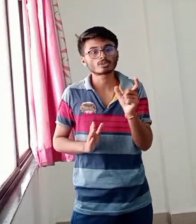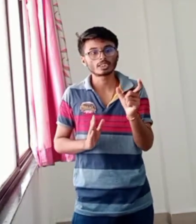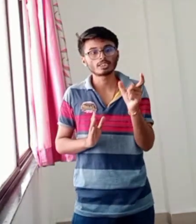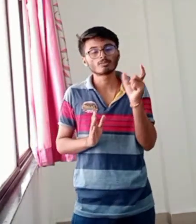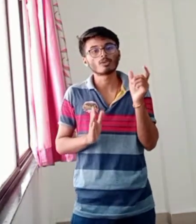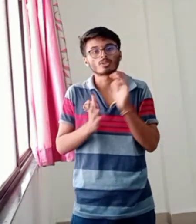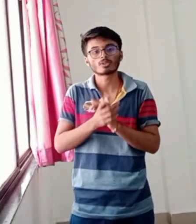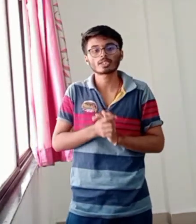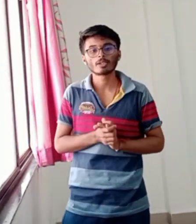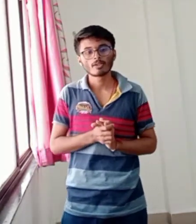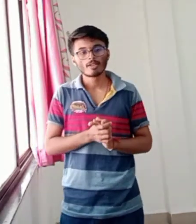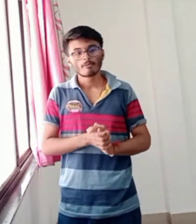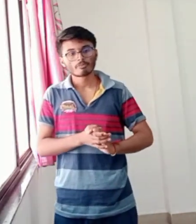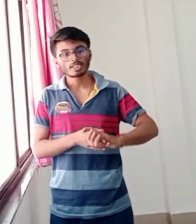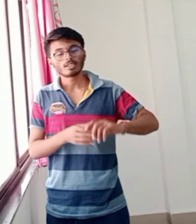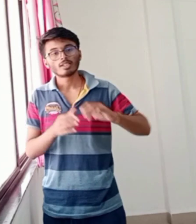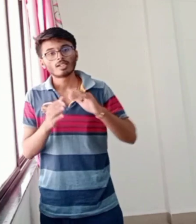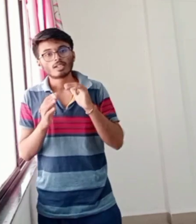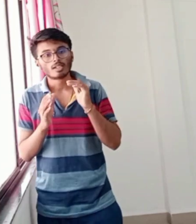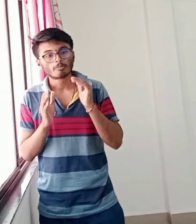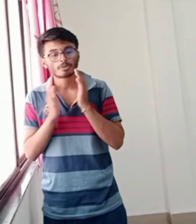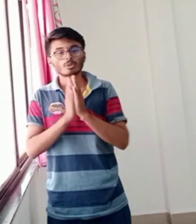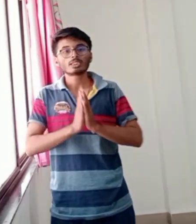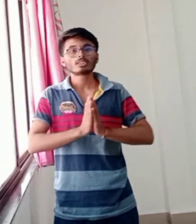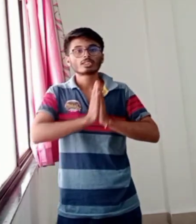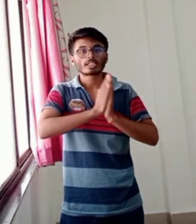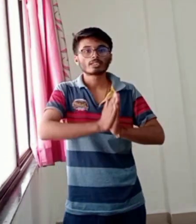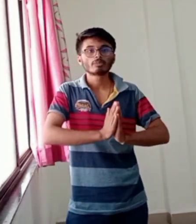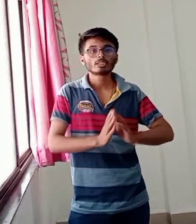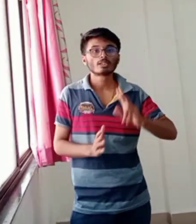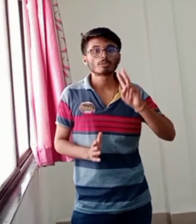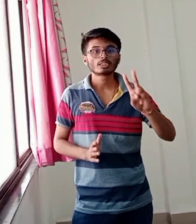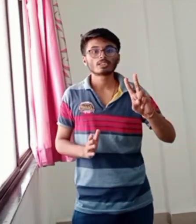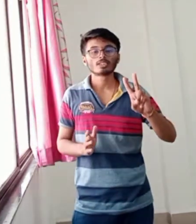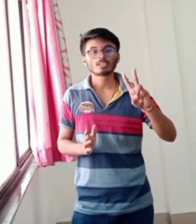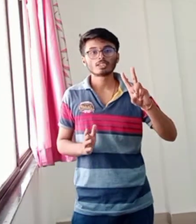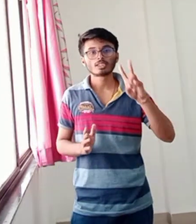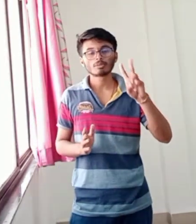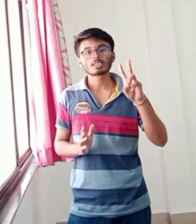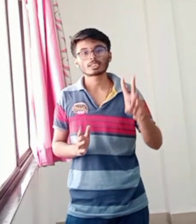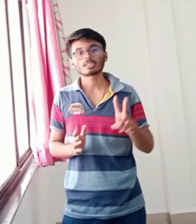glycosidic bond. Okay, then purines ring means double ring,